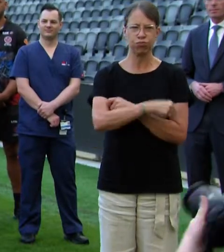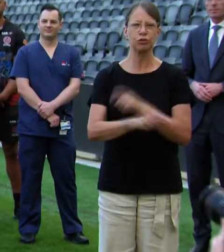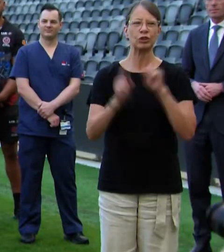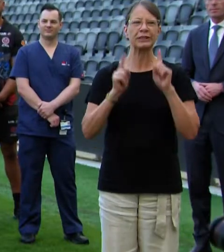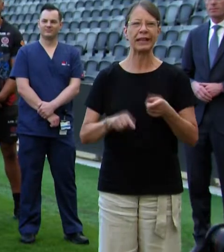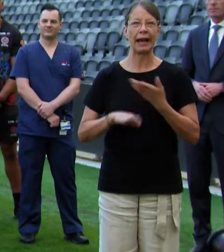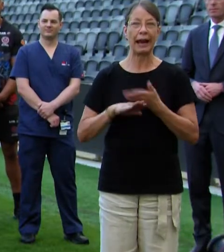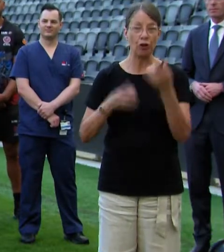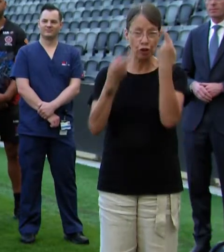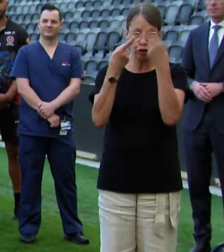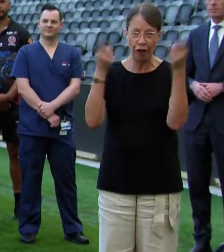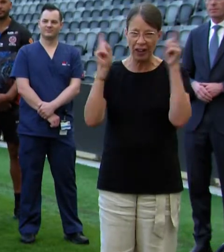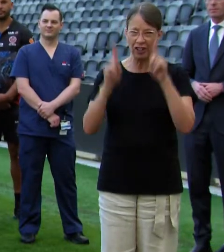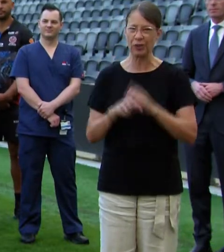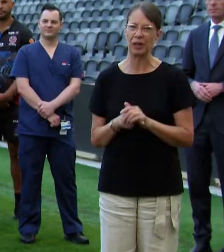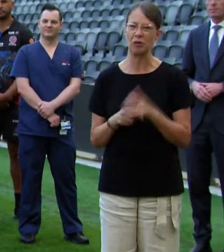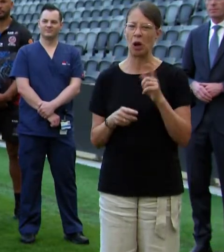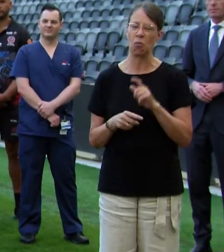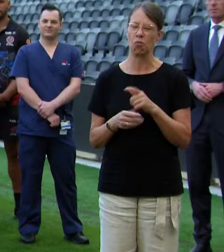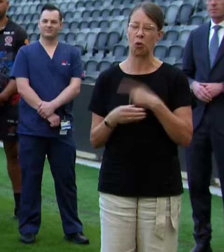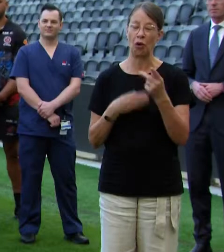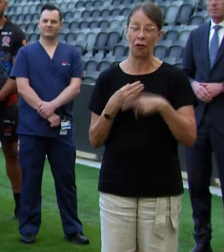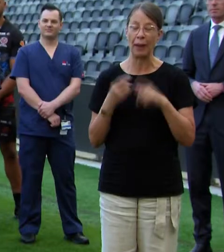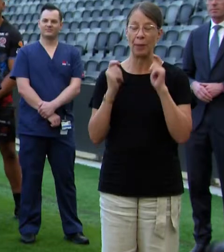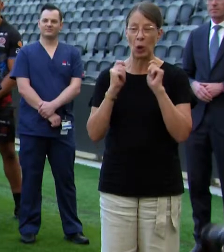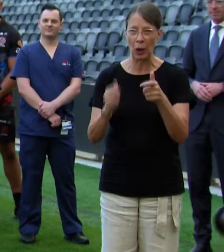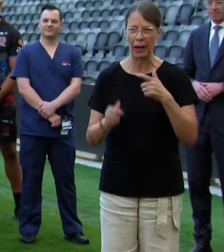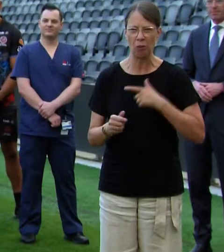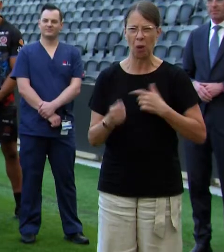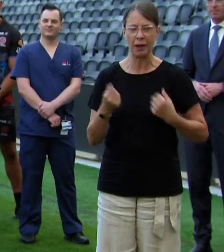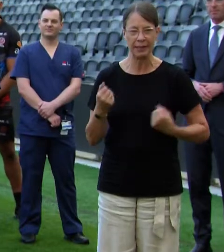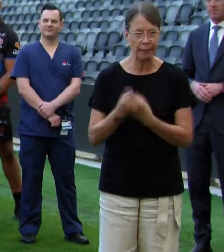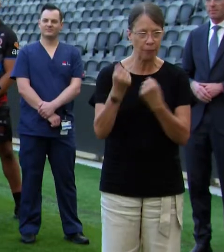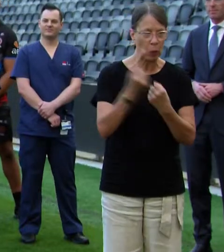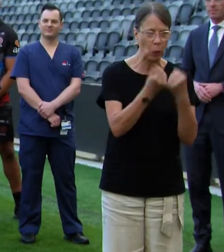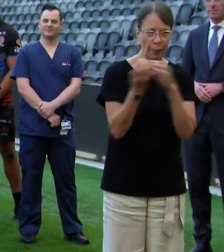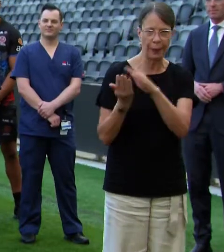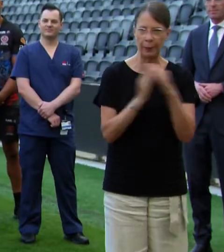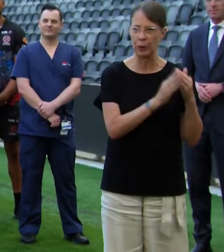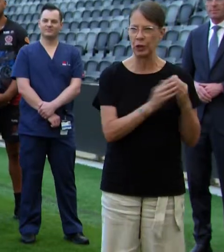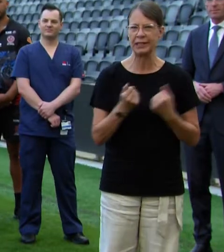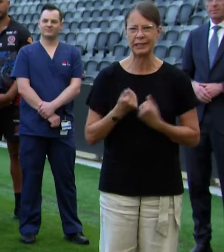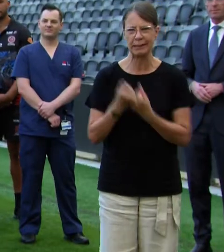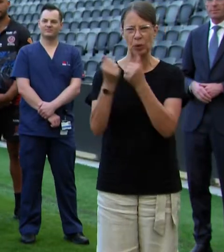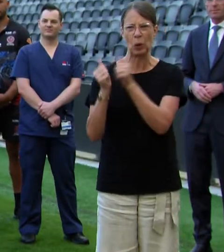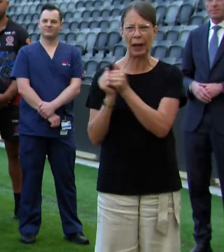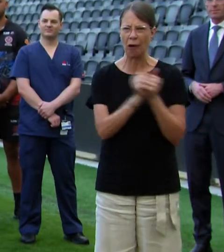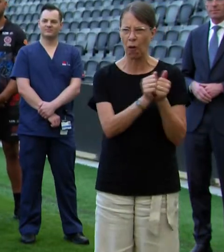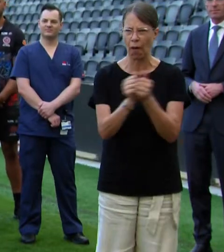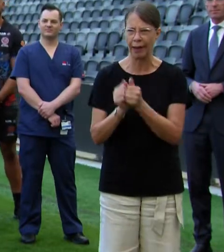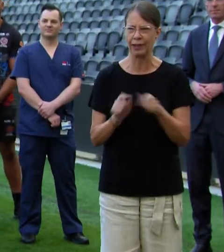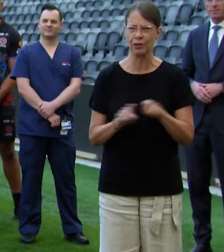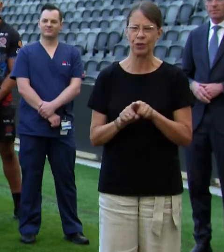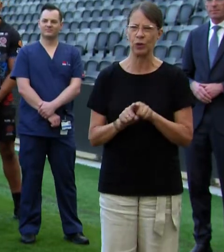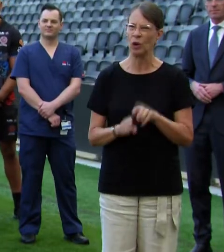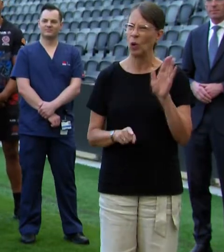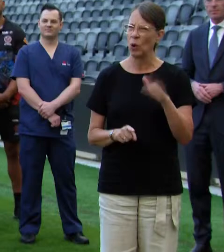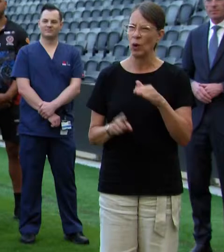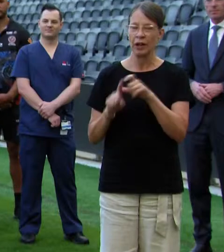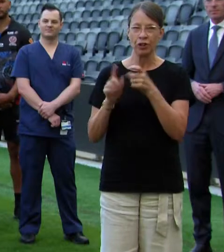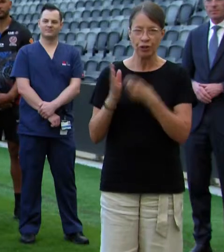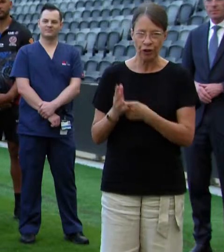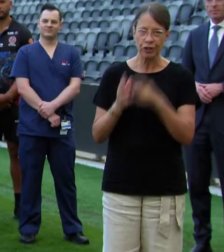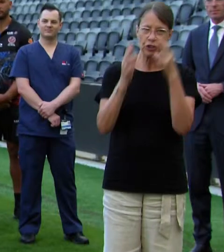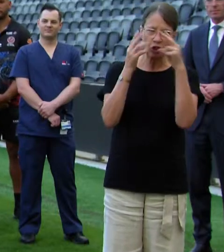early, to support our local community and also to support all of our colleagues, all the doctors, the nurses and all